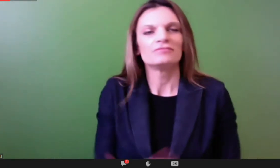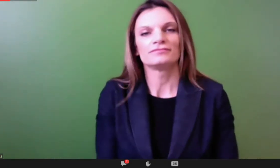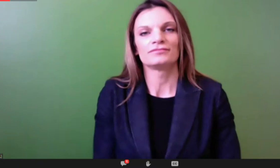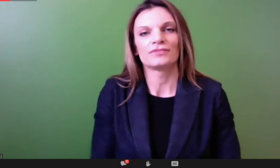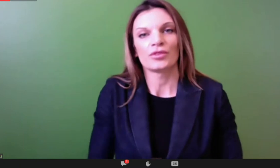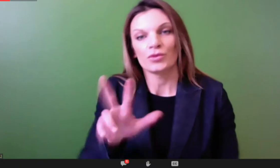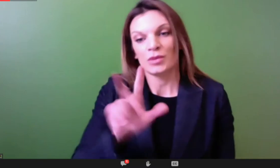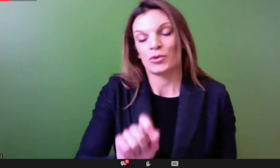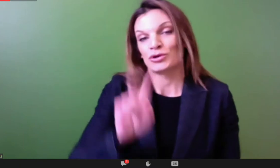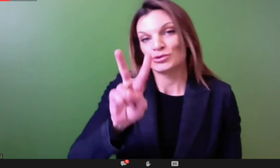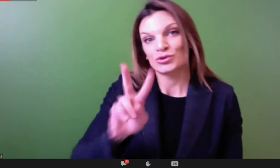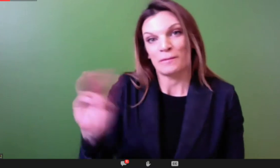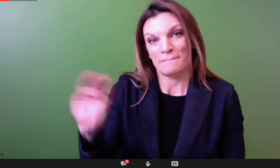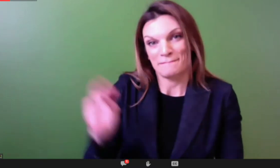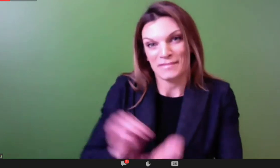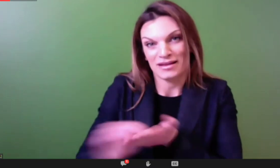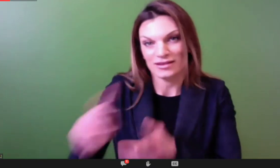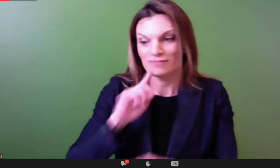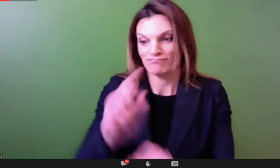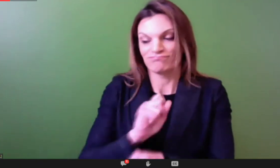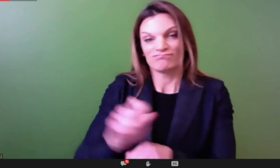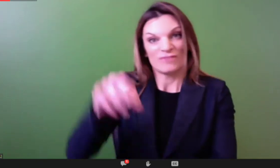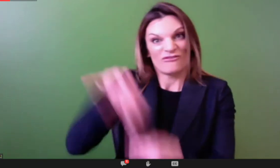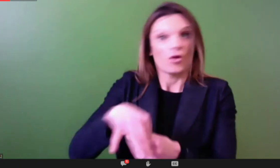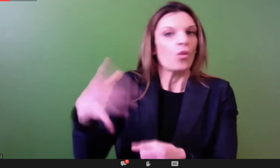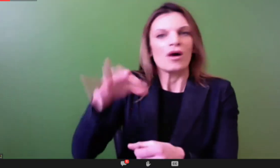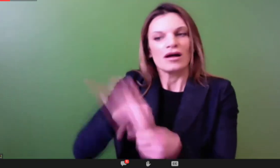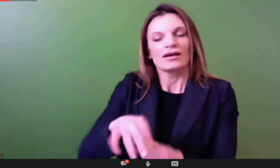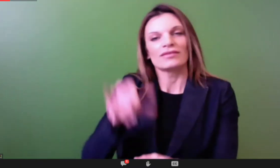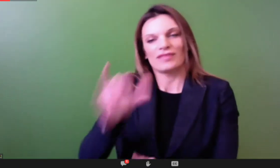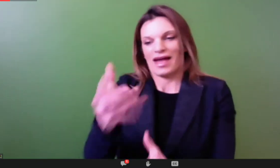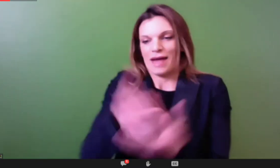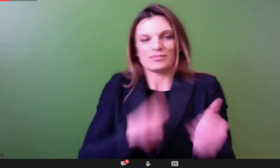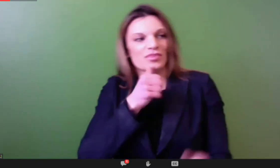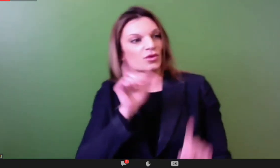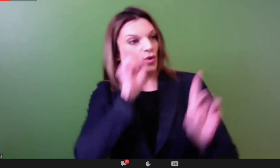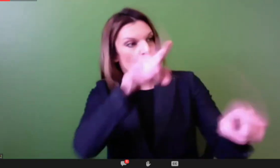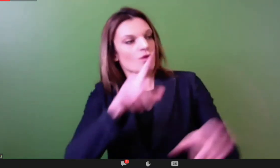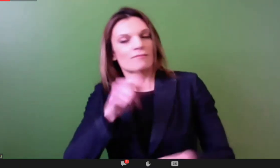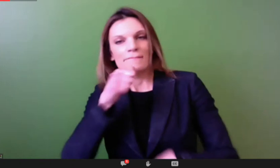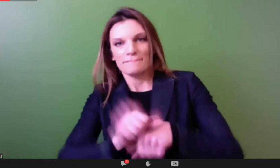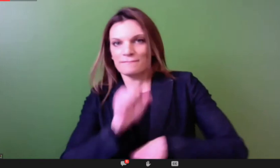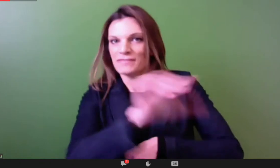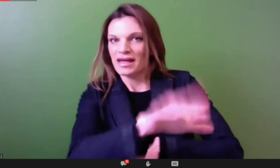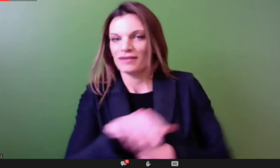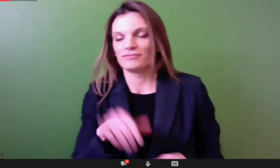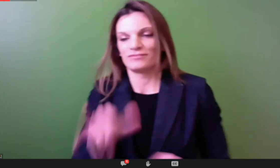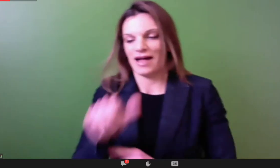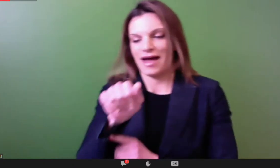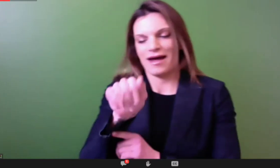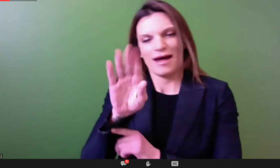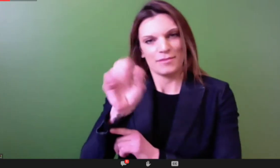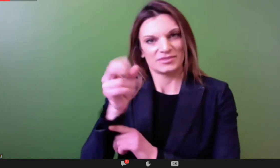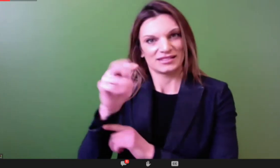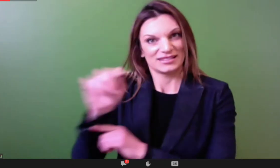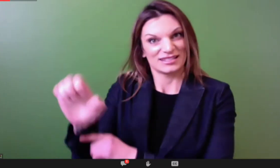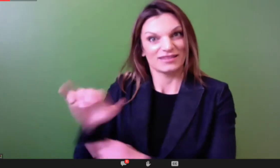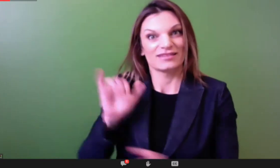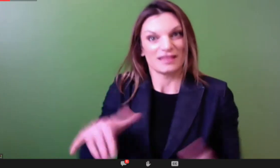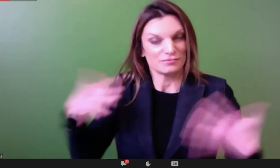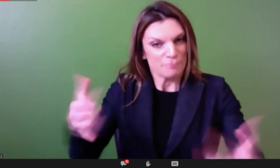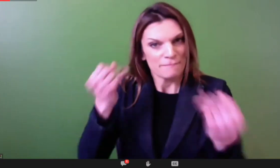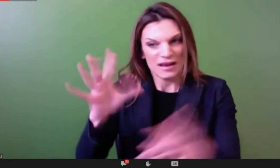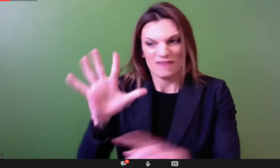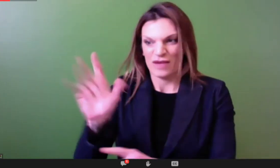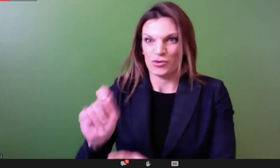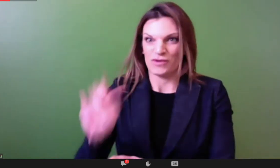million Michiganders voted absentee in the 2020 presidential election out of more than 5.5 million voters. And